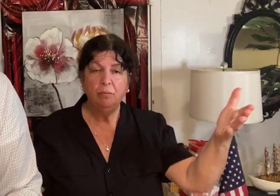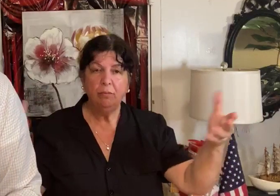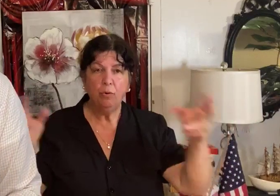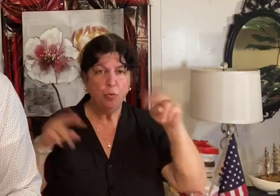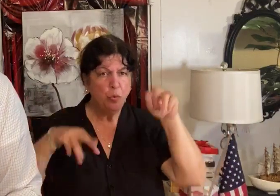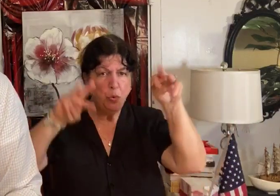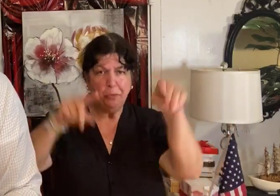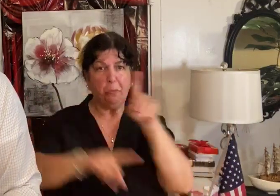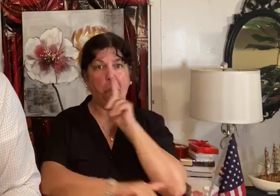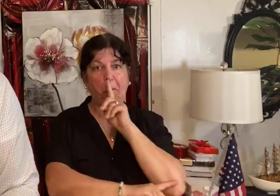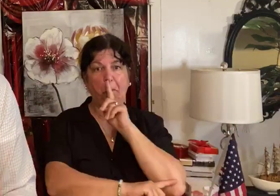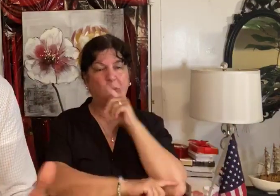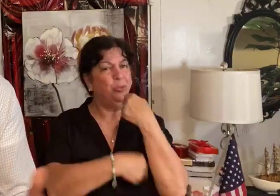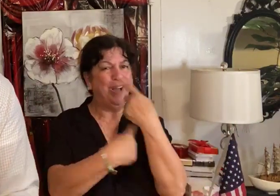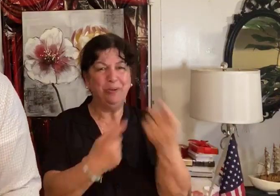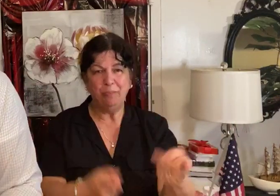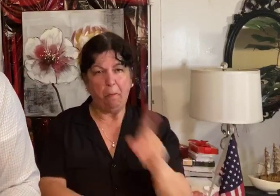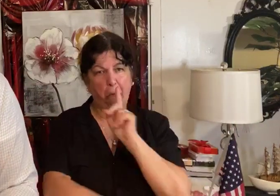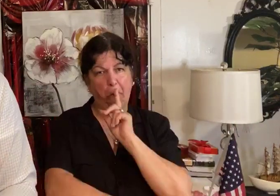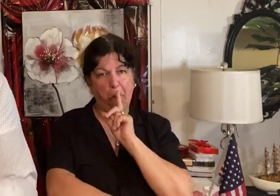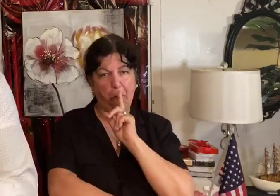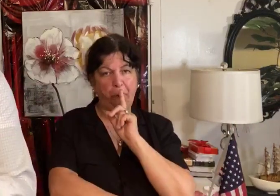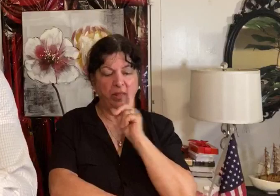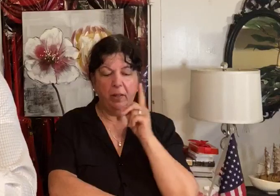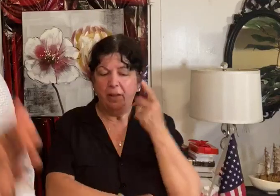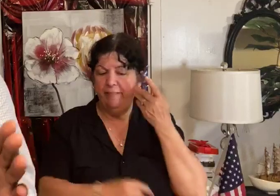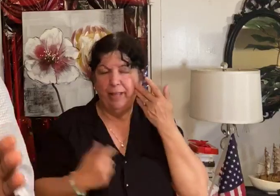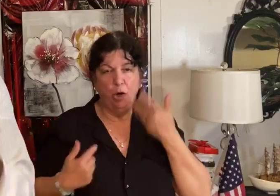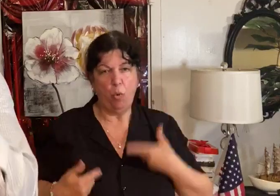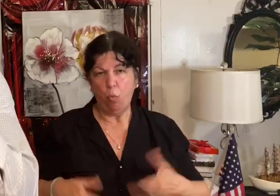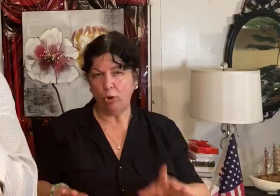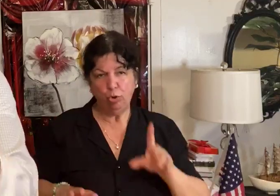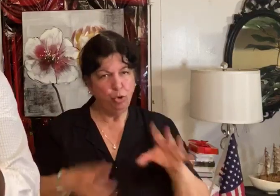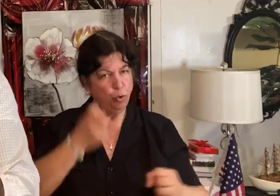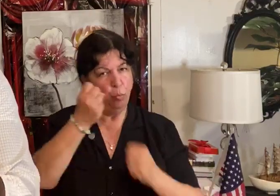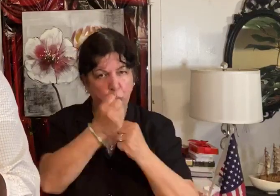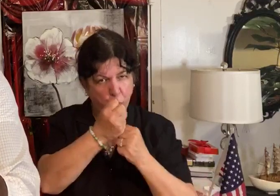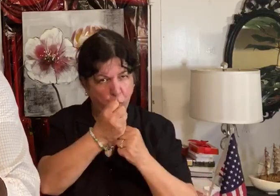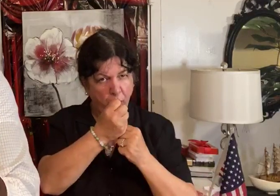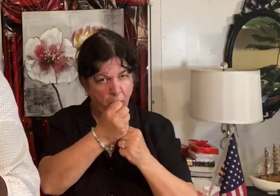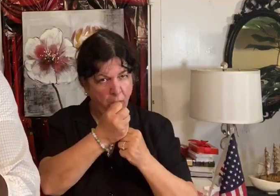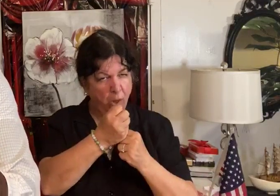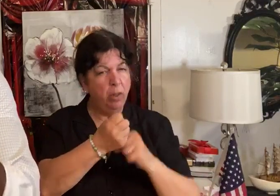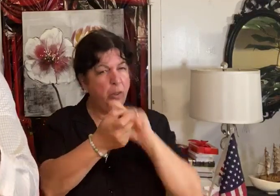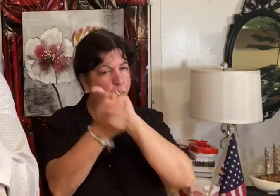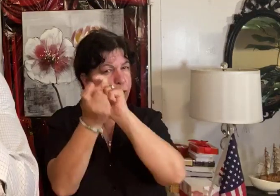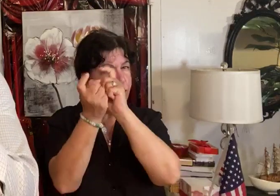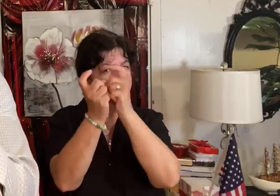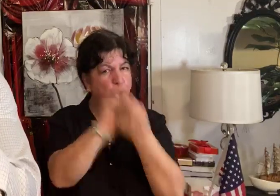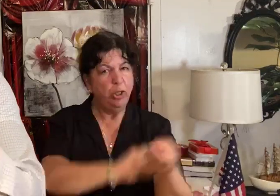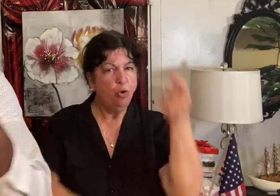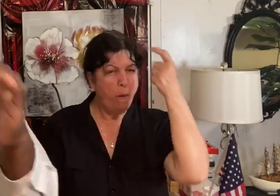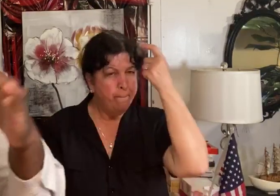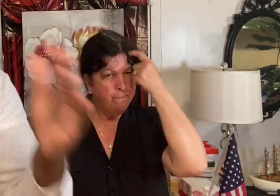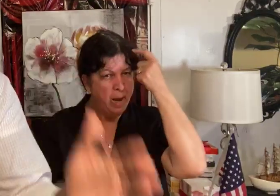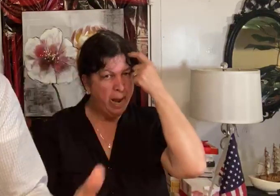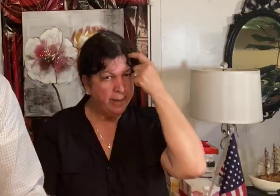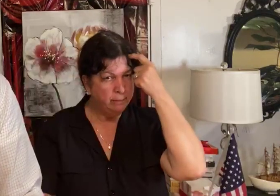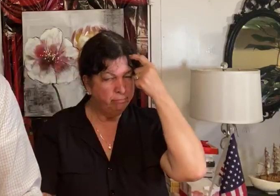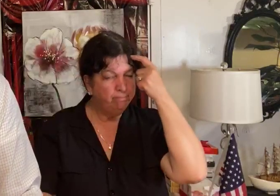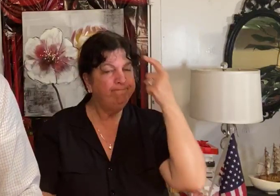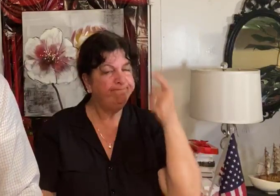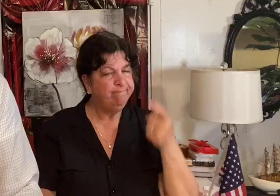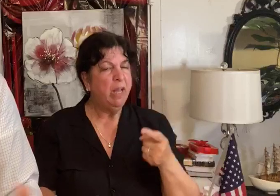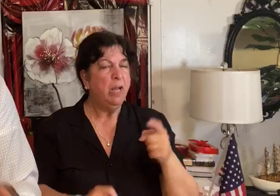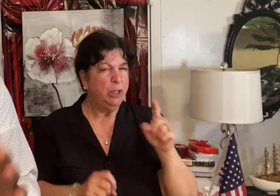news networks? But they don't want you to support the president. They want to condition your thinking. They want to dictate